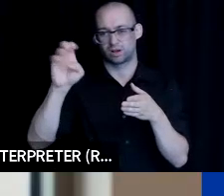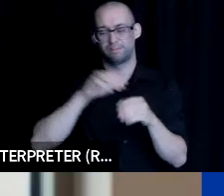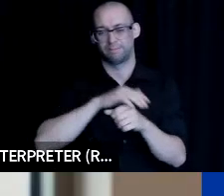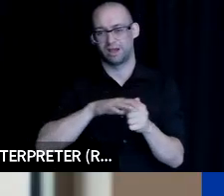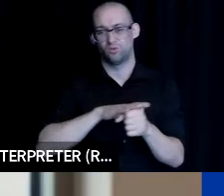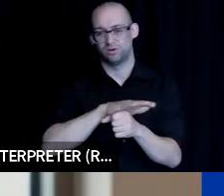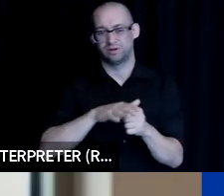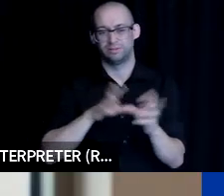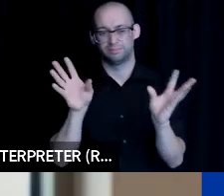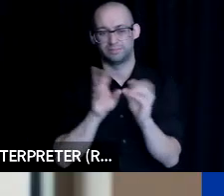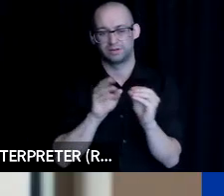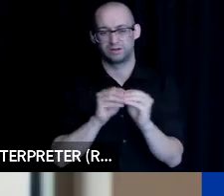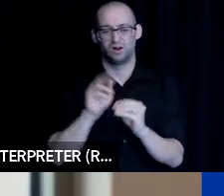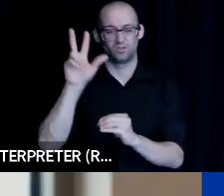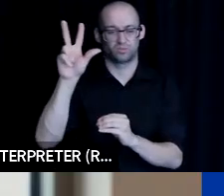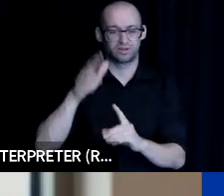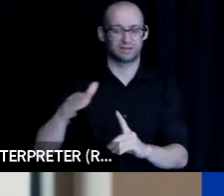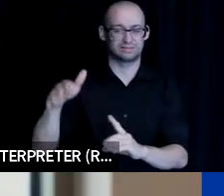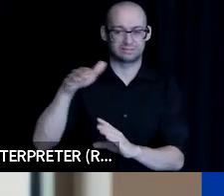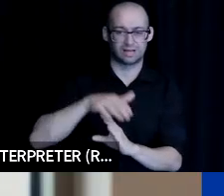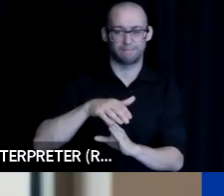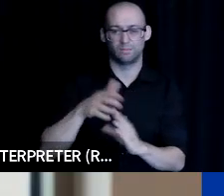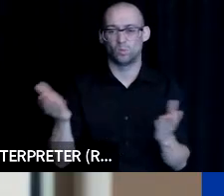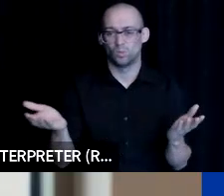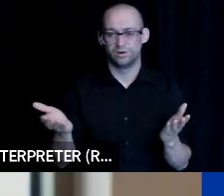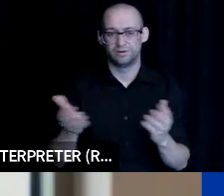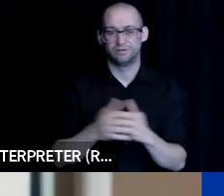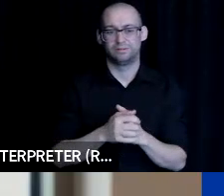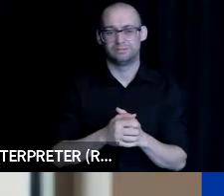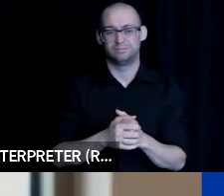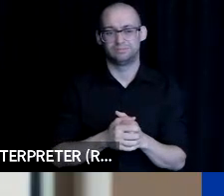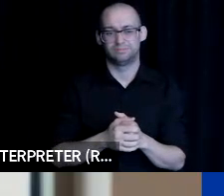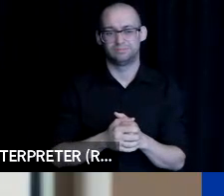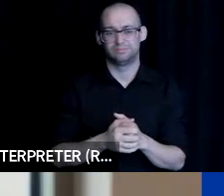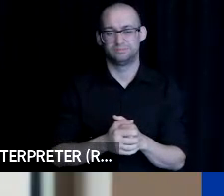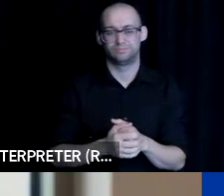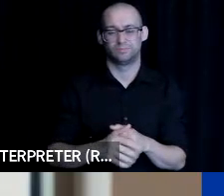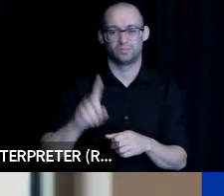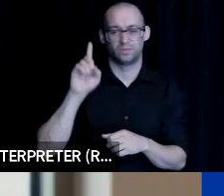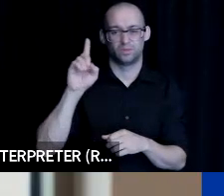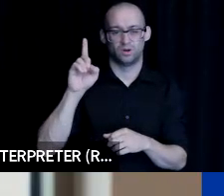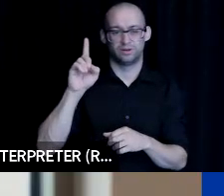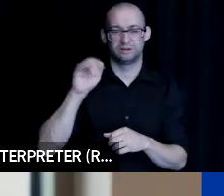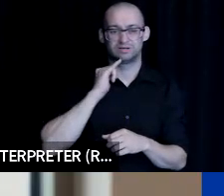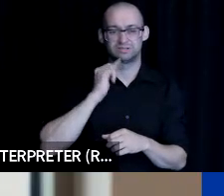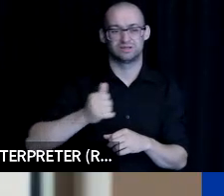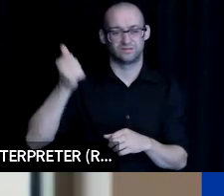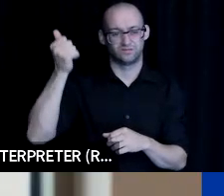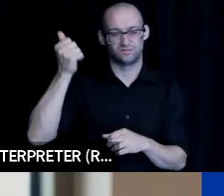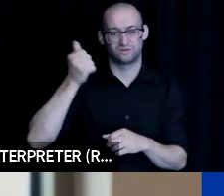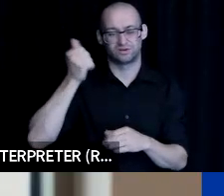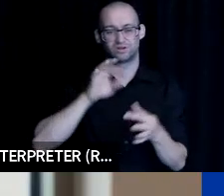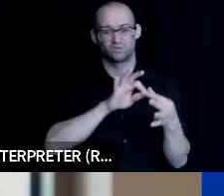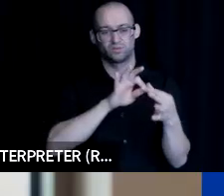These are the three kind of top ones that we had within the meeting. One was